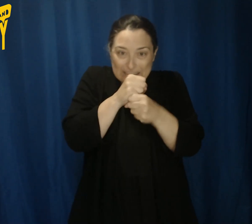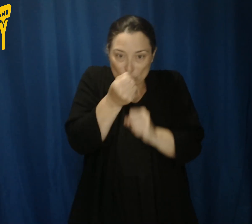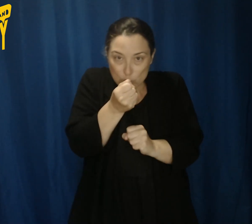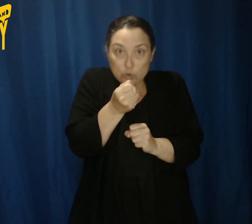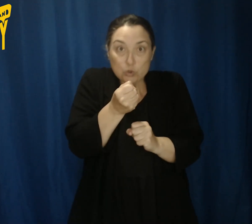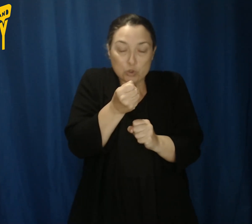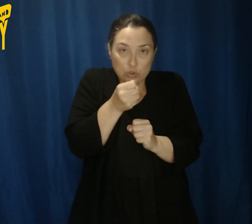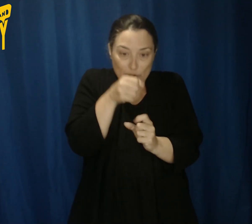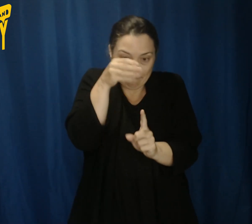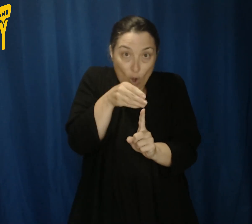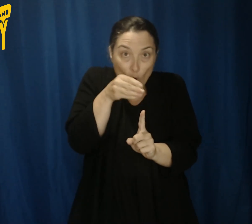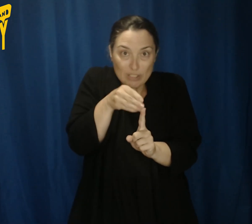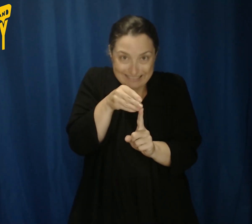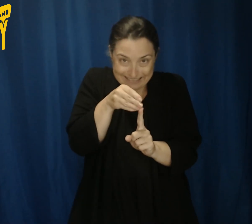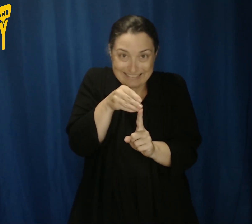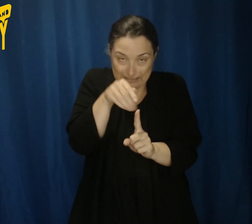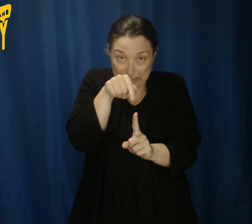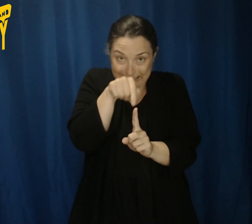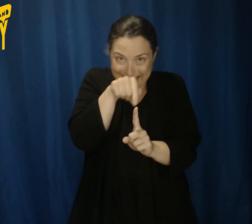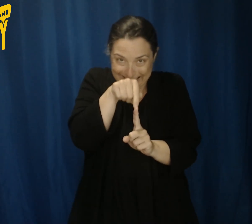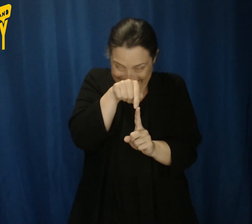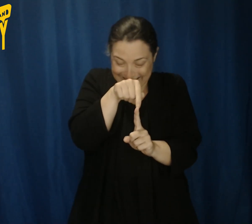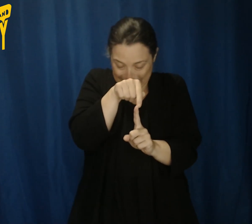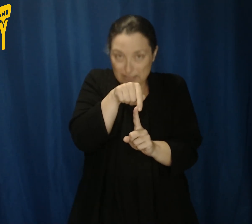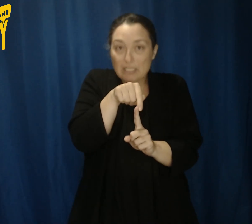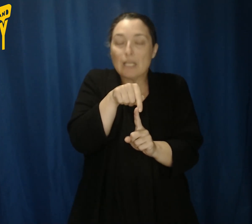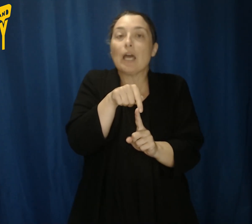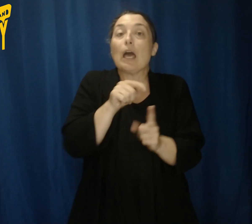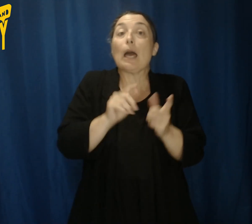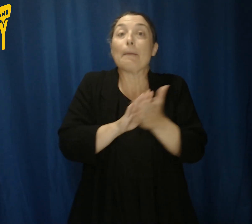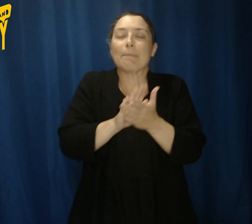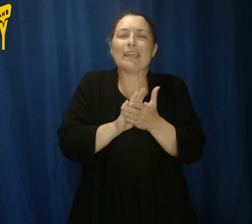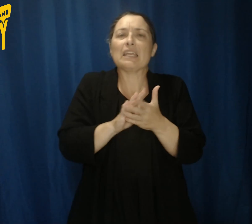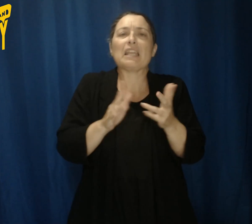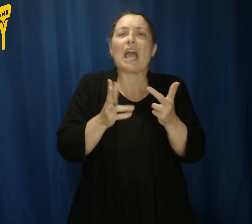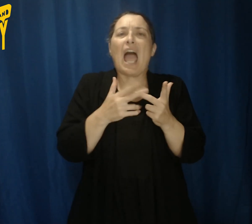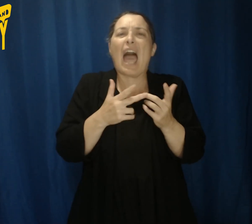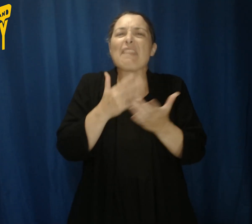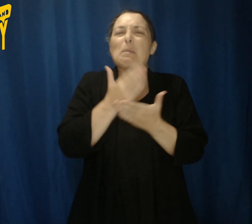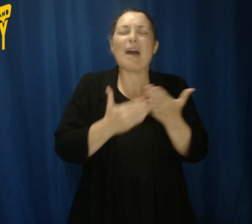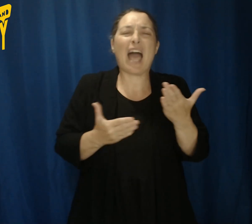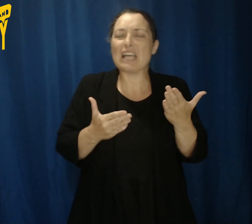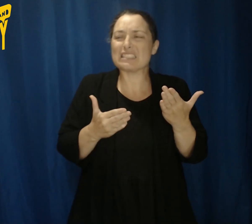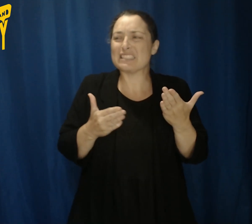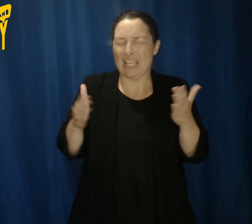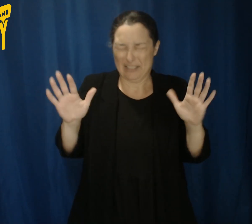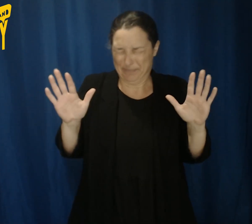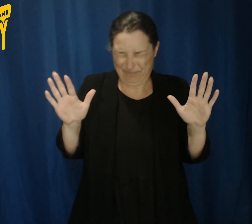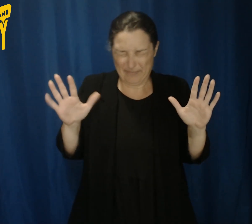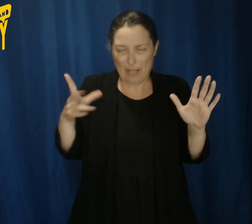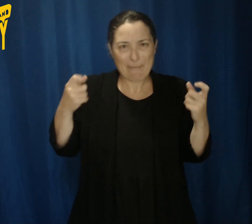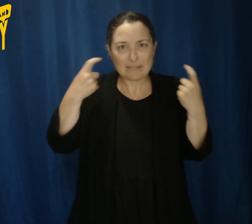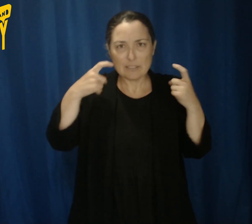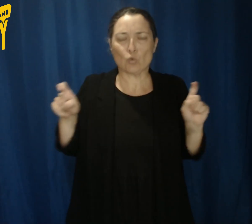well, it goes, oh, well, we're just going to stop attention to the bits that don't matter. So serious to God. So generally you